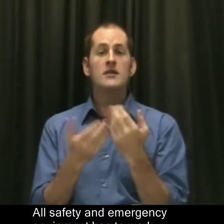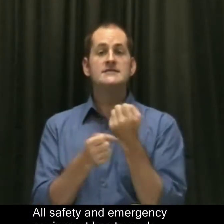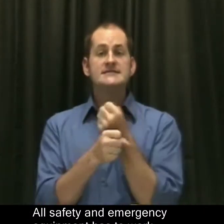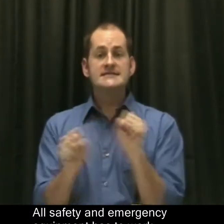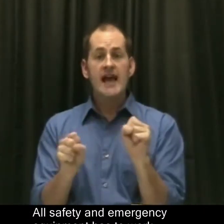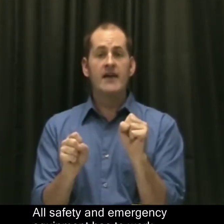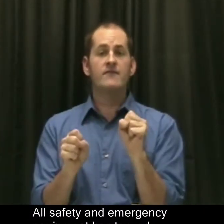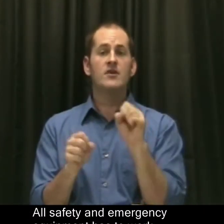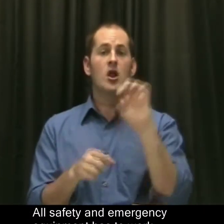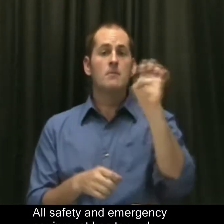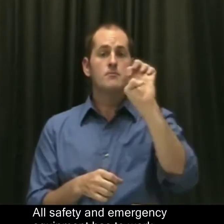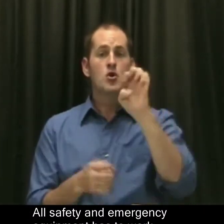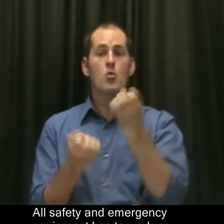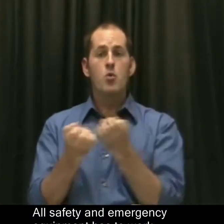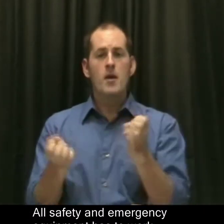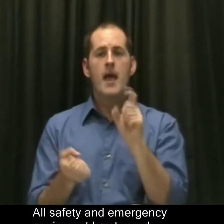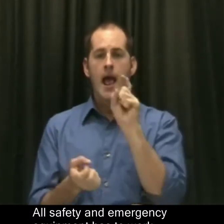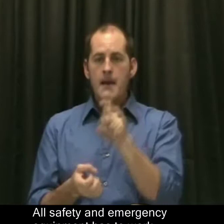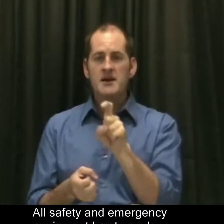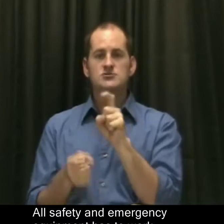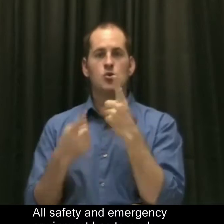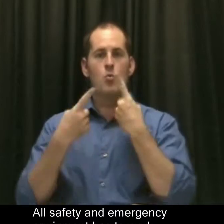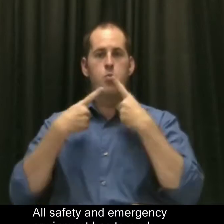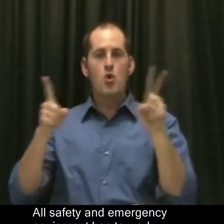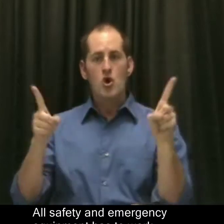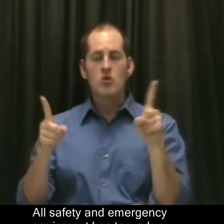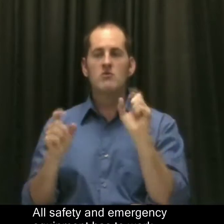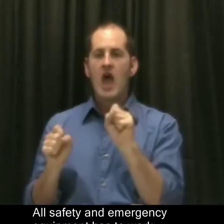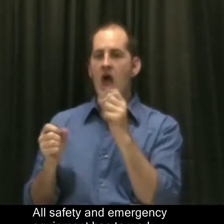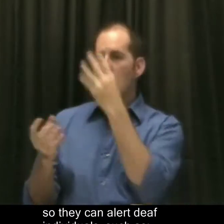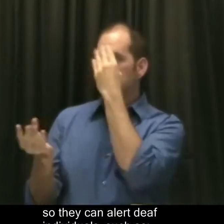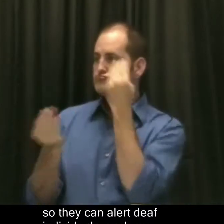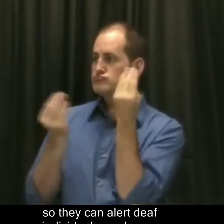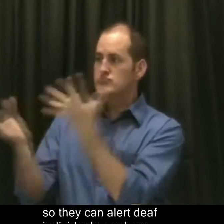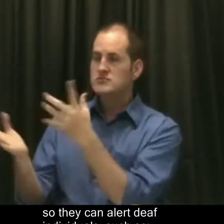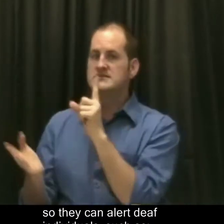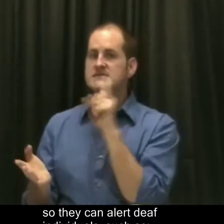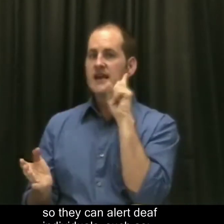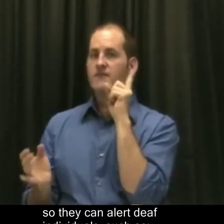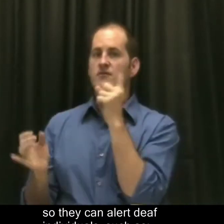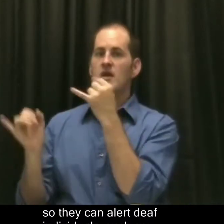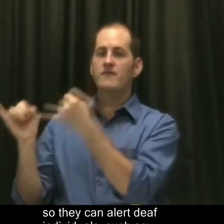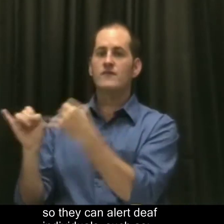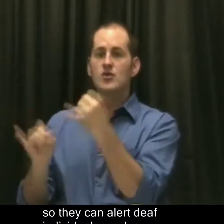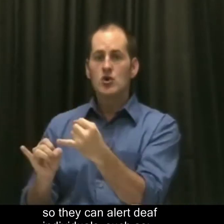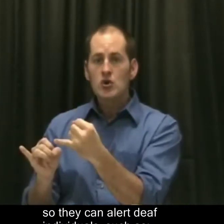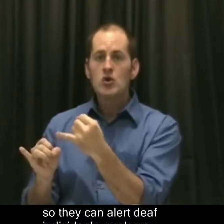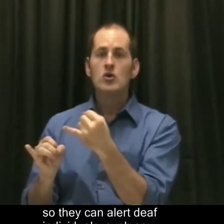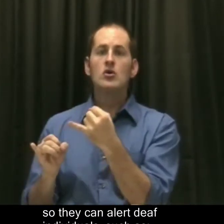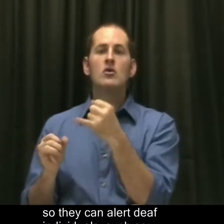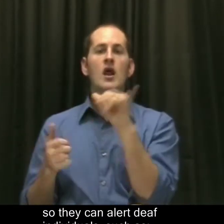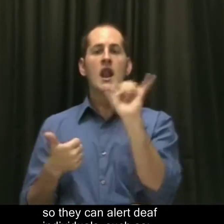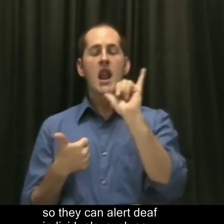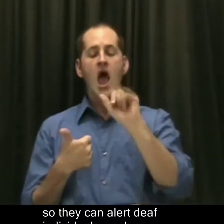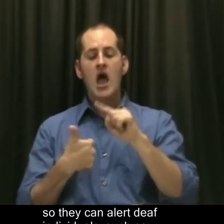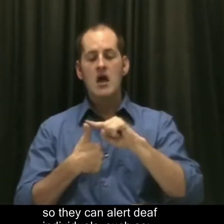All safety and emergency equipment has to work so that they can alert deaf individuals, such